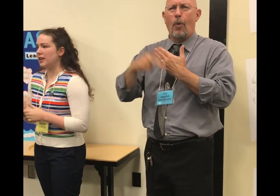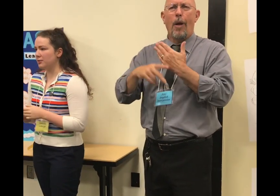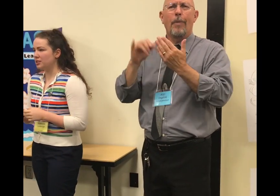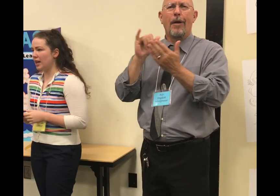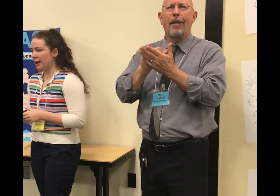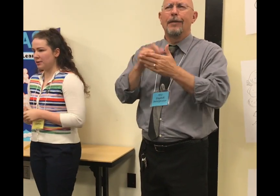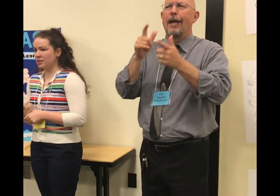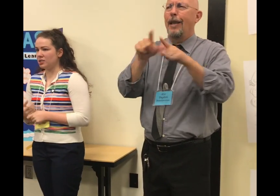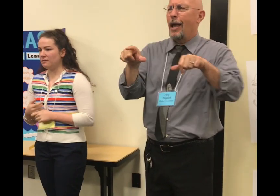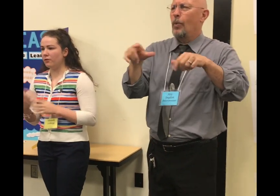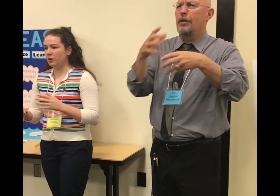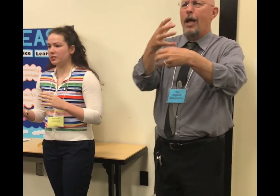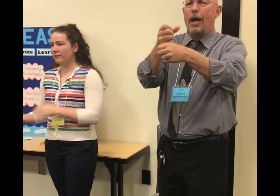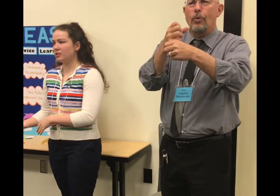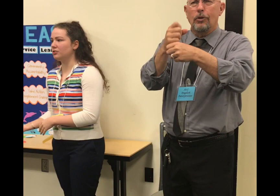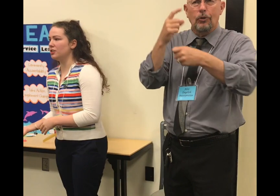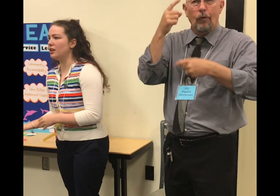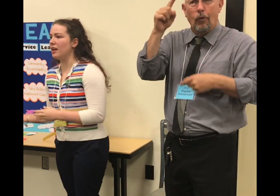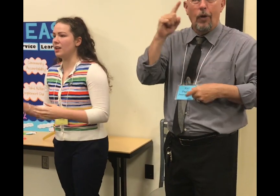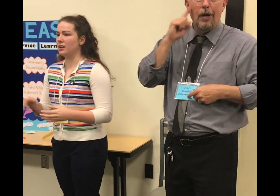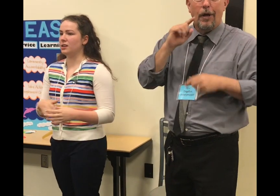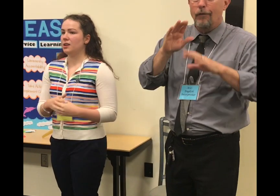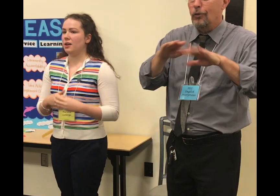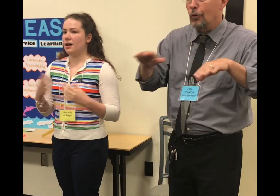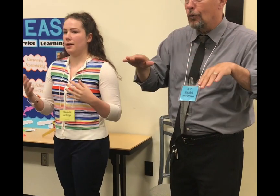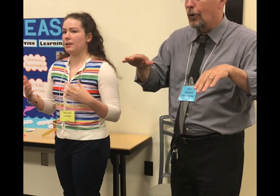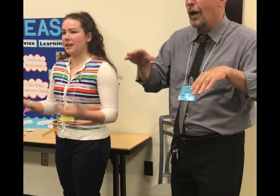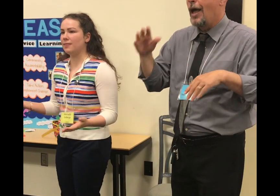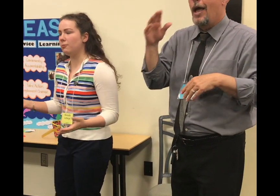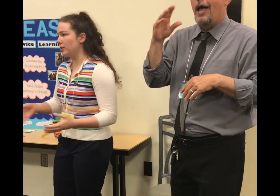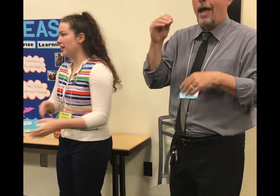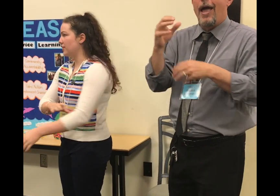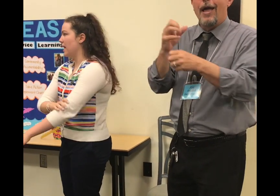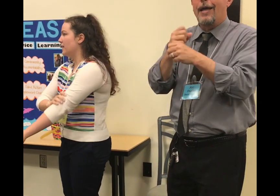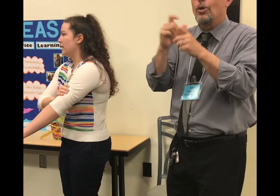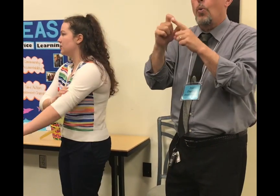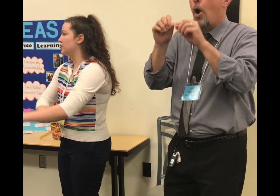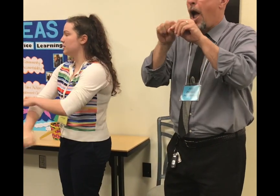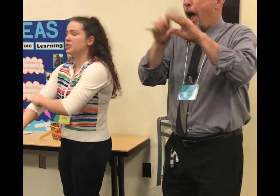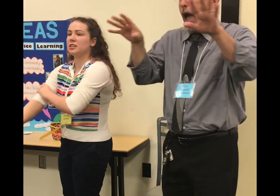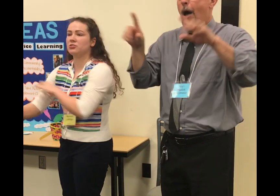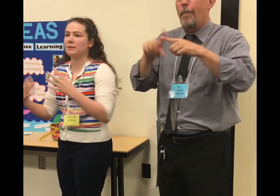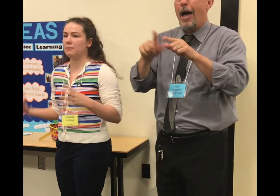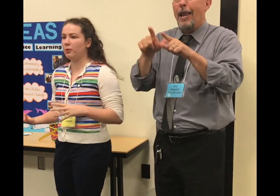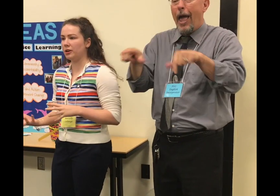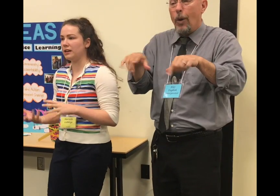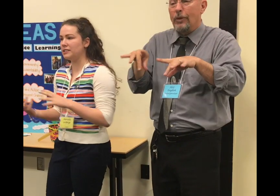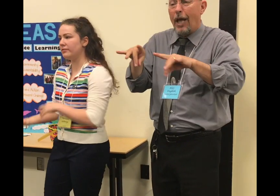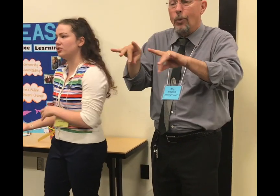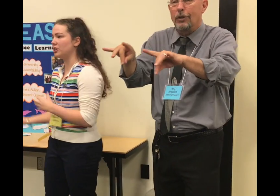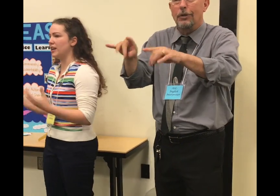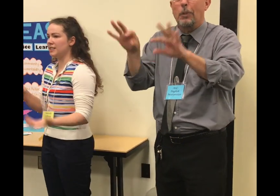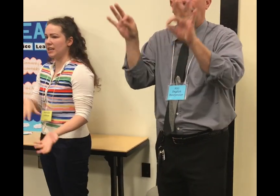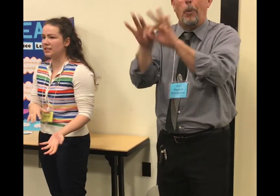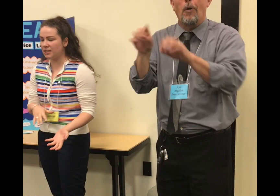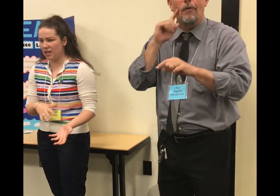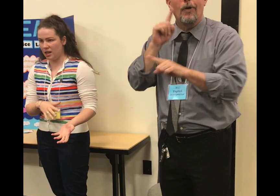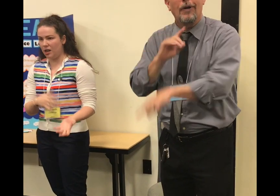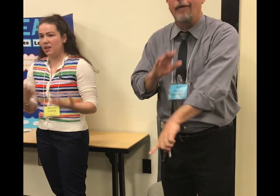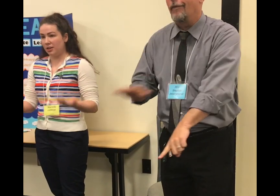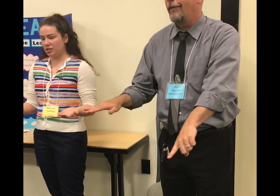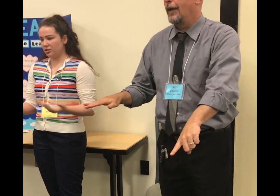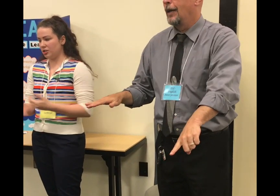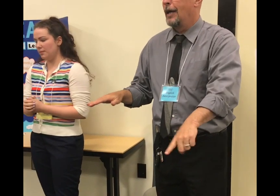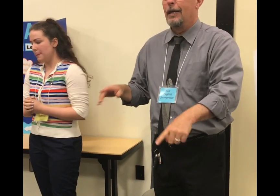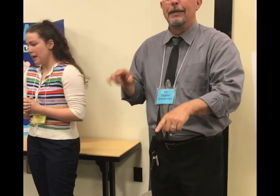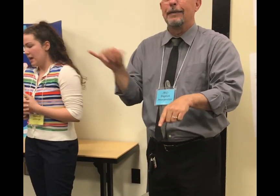for language acquisition for deaf children and getting the word out that language acquisition is extremely important in deaf children as it is